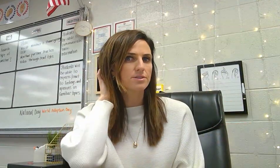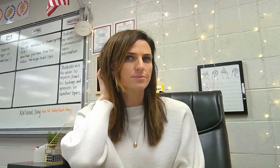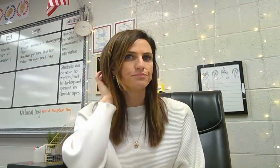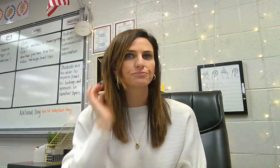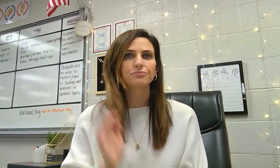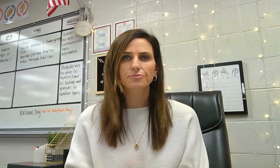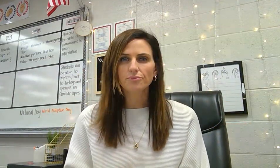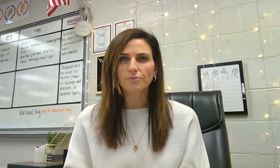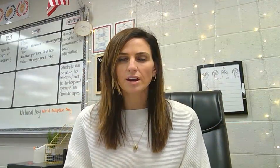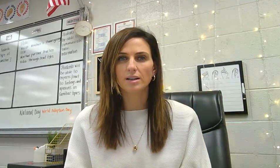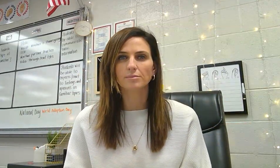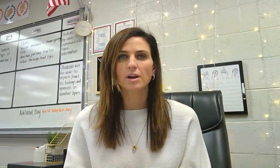expressions